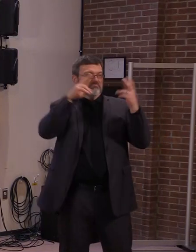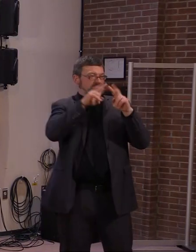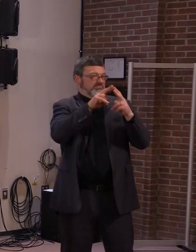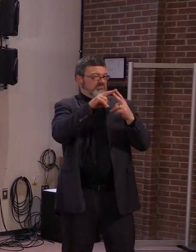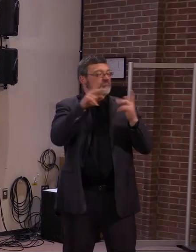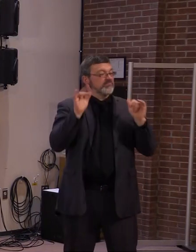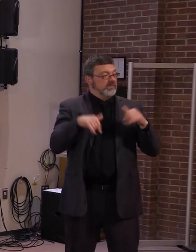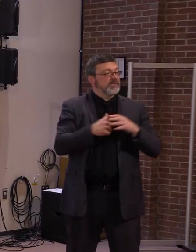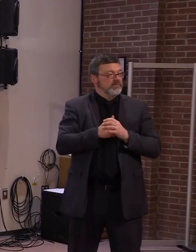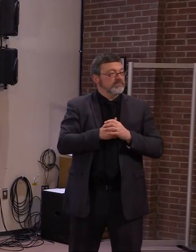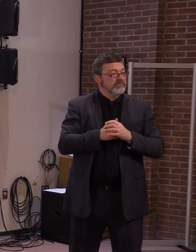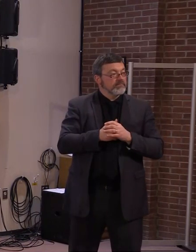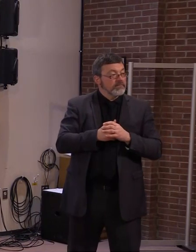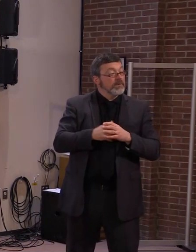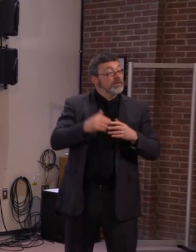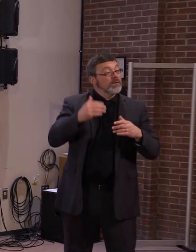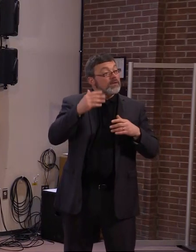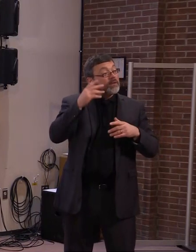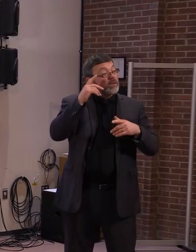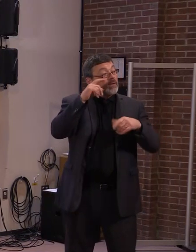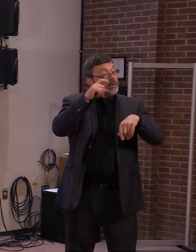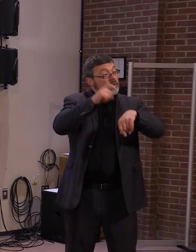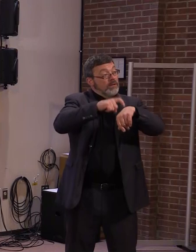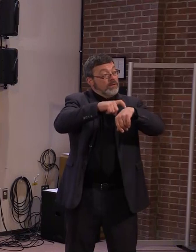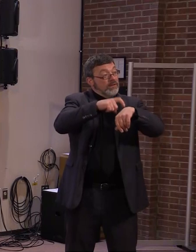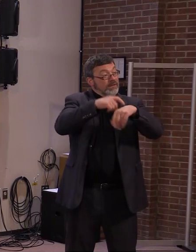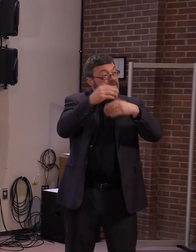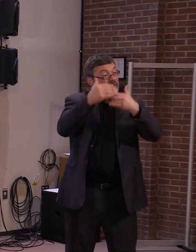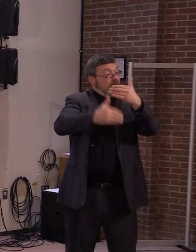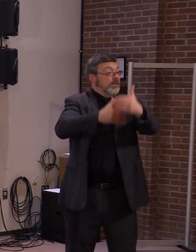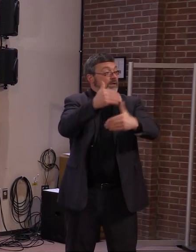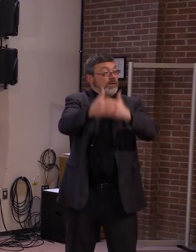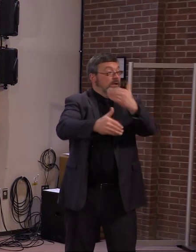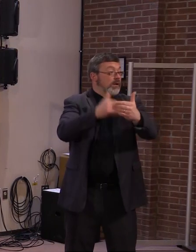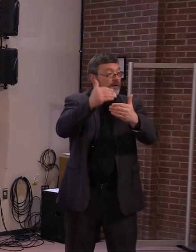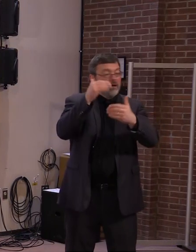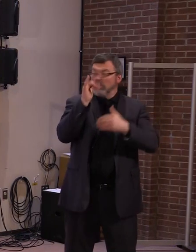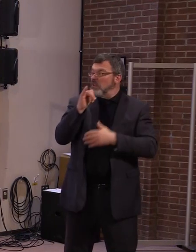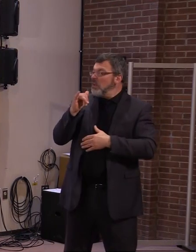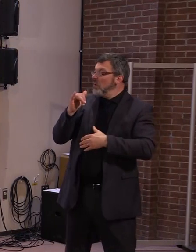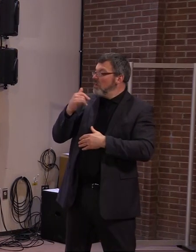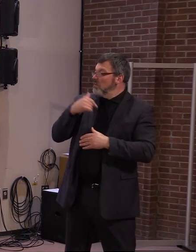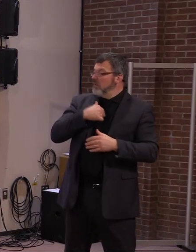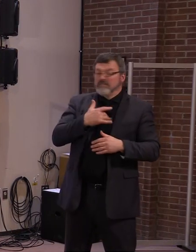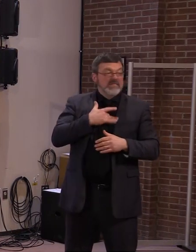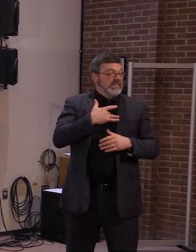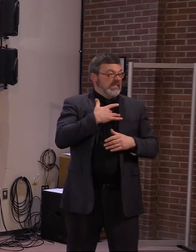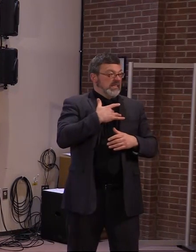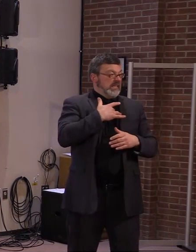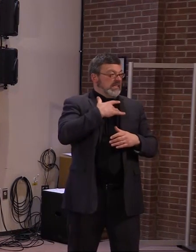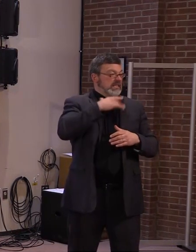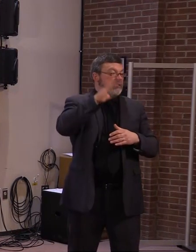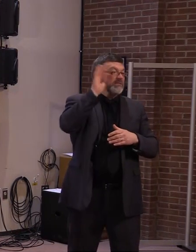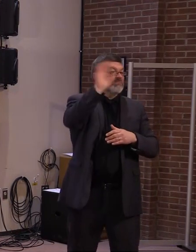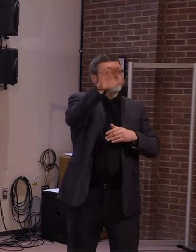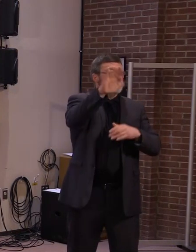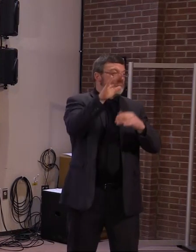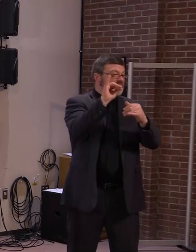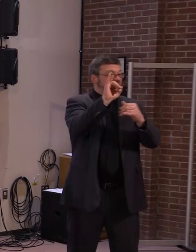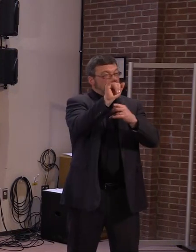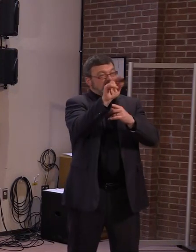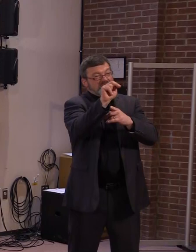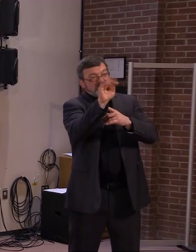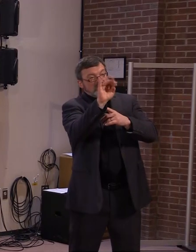toward the later part, the last part of the forecast there, that it does bend down a bit. We would